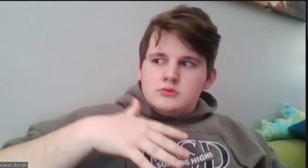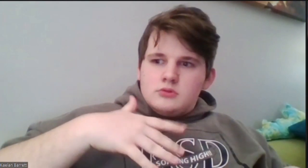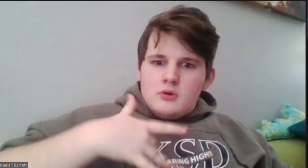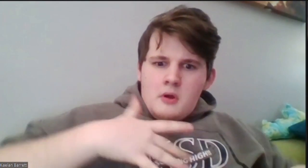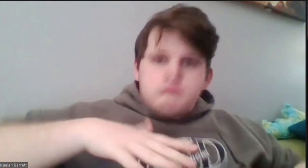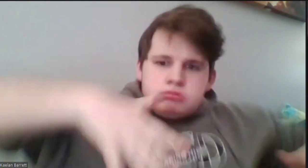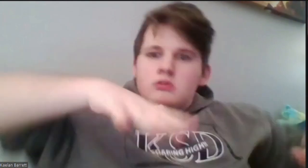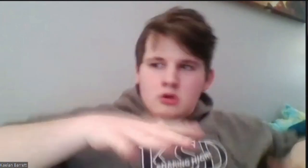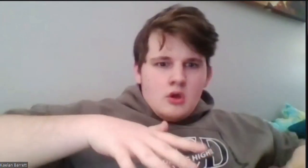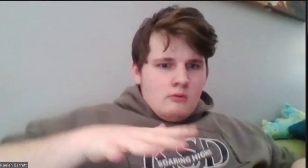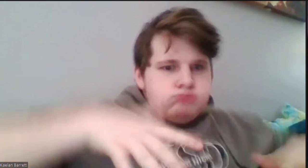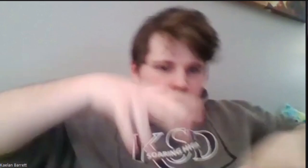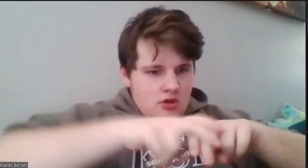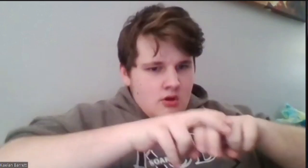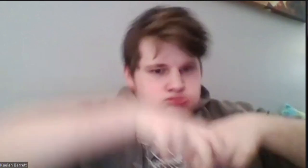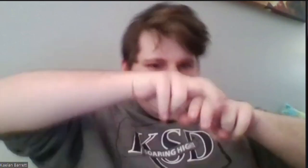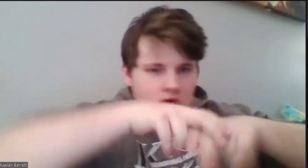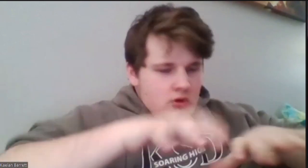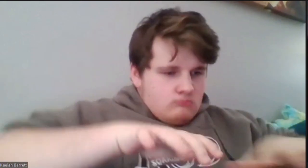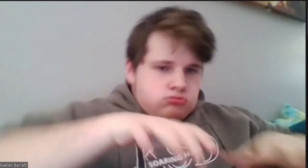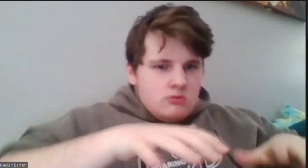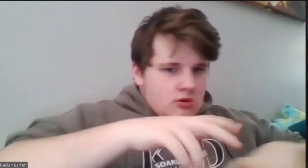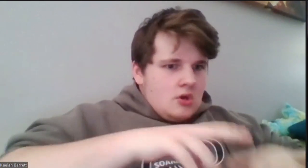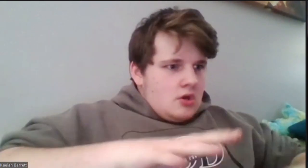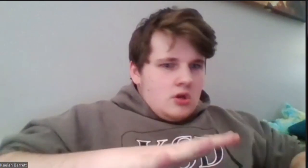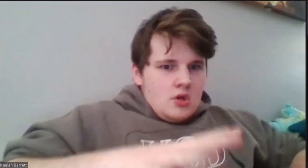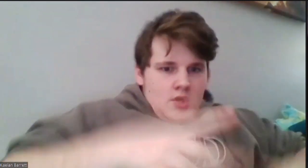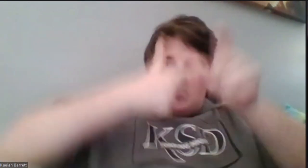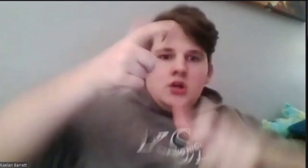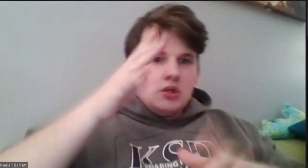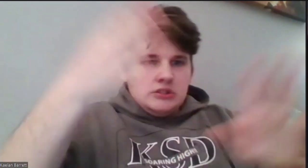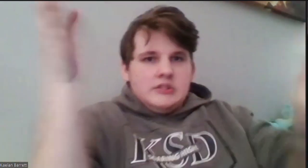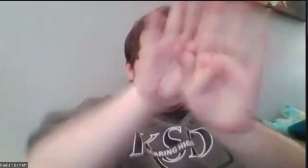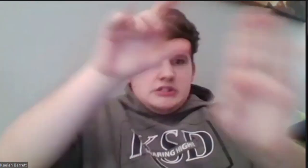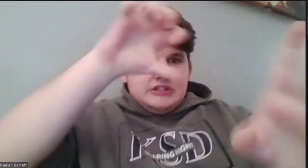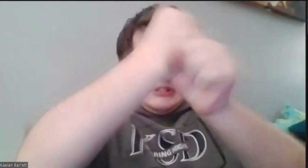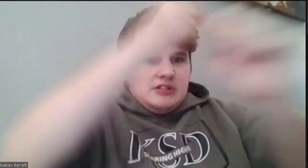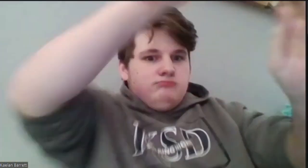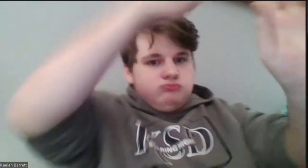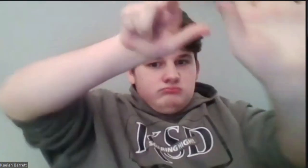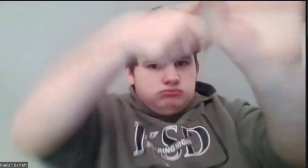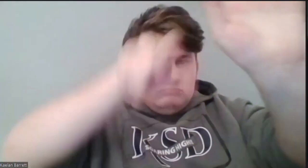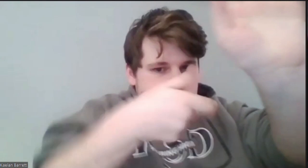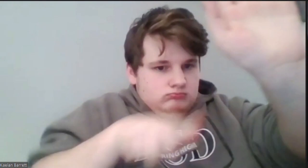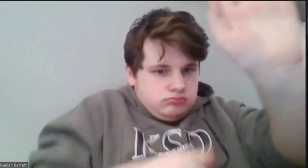shaking. He's like, oh, what in the world is going on? So he gets up, he runs around,